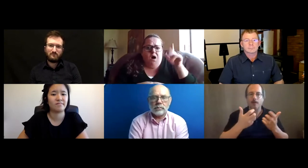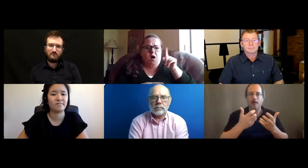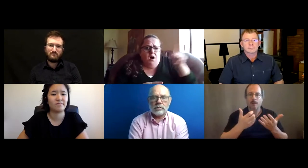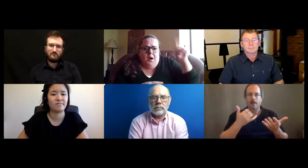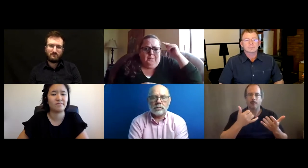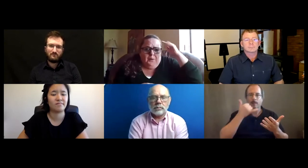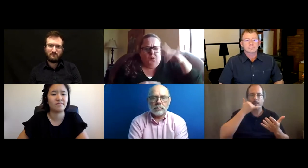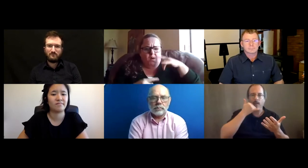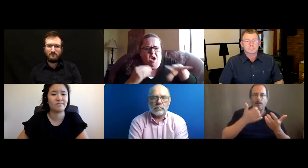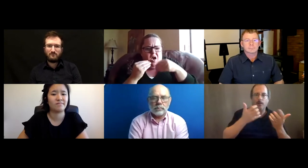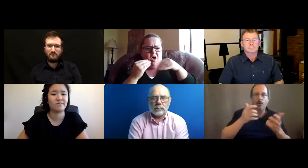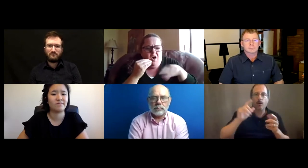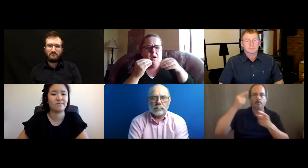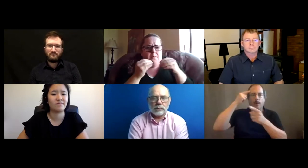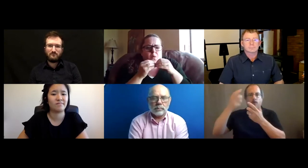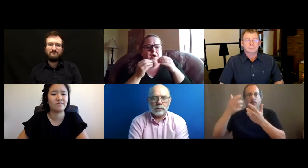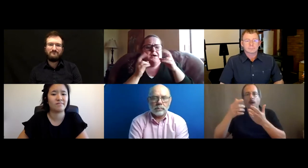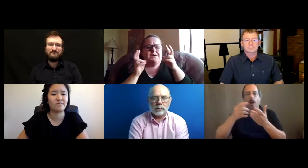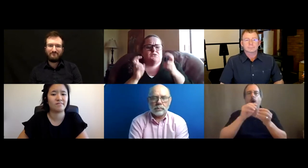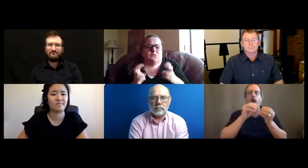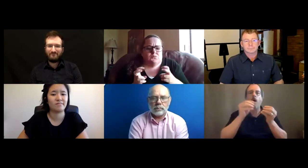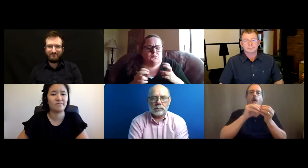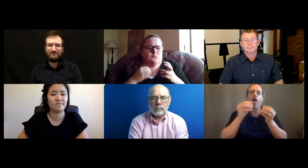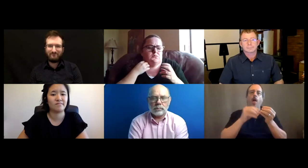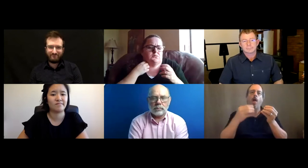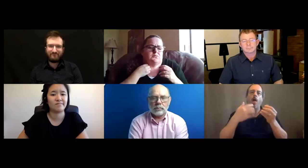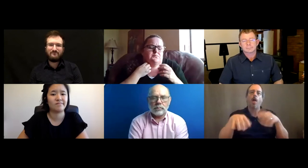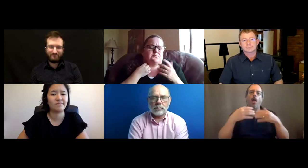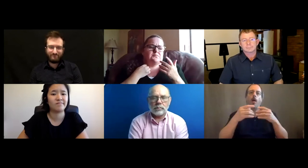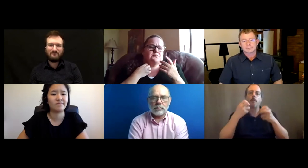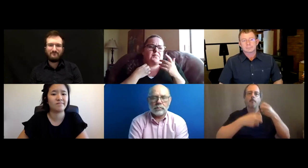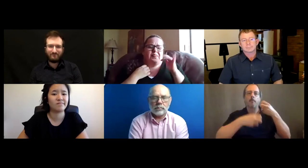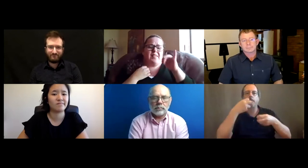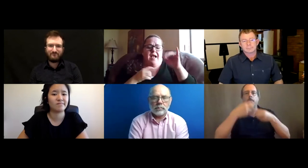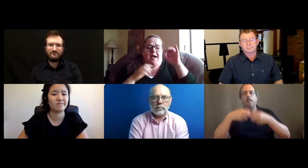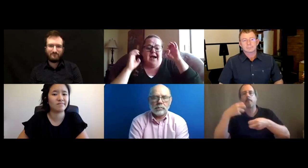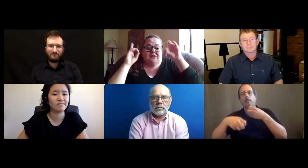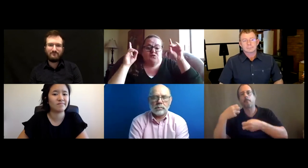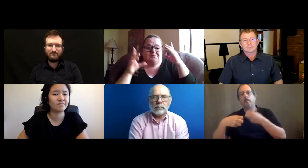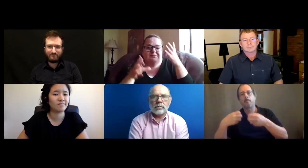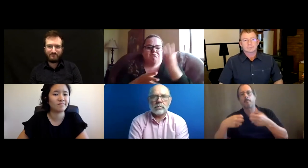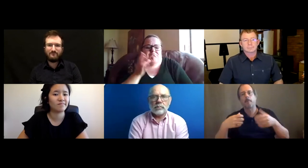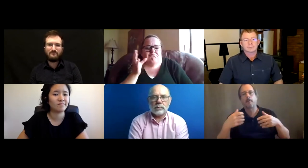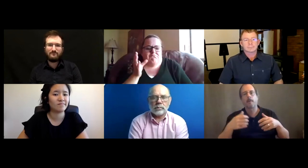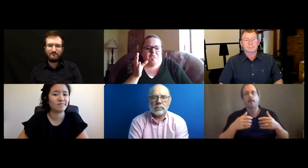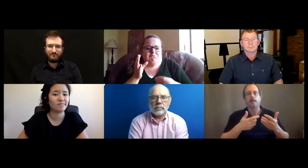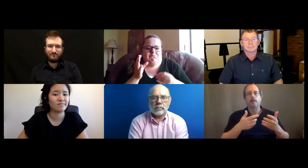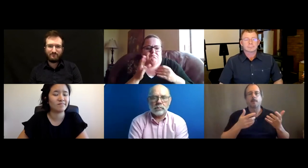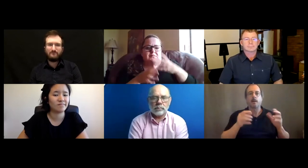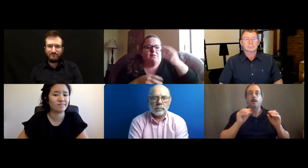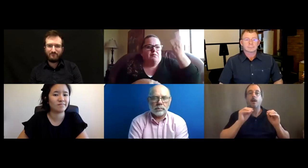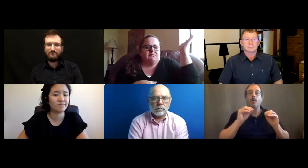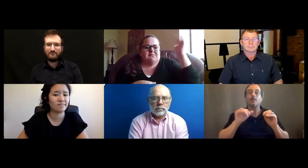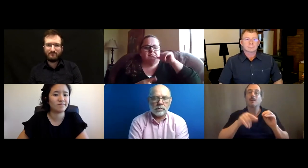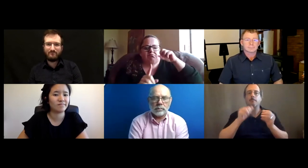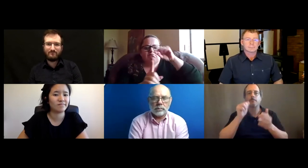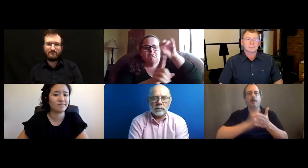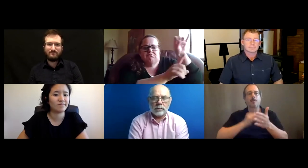them. And as Gary has said, all of these issues they're taking on for themselves about having the appropriate